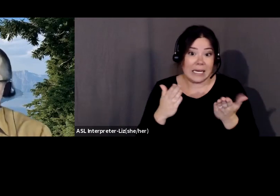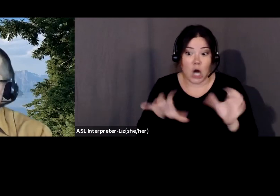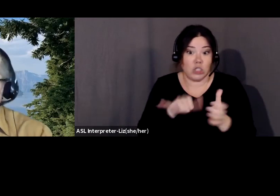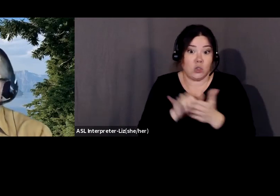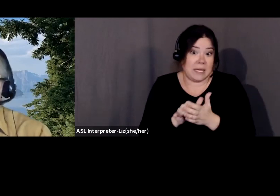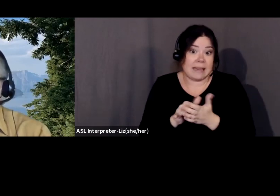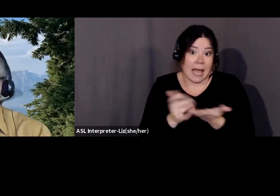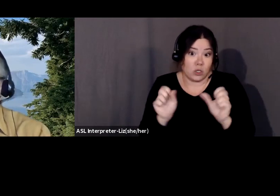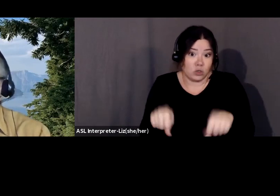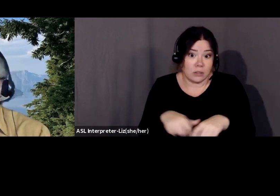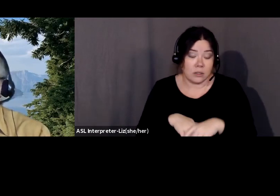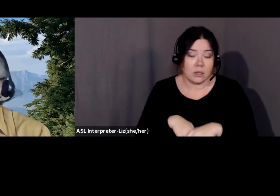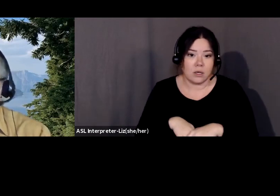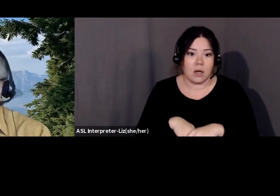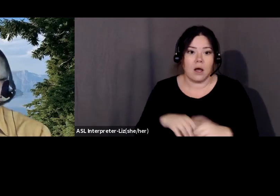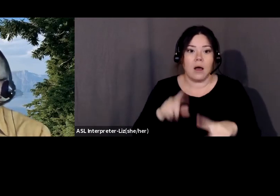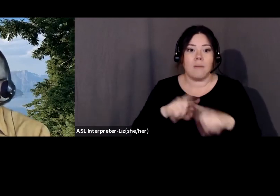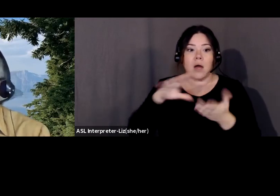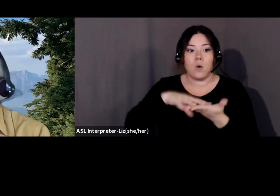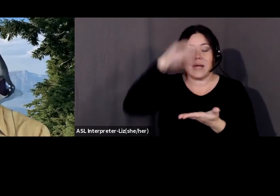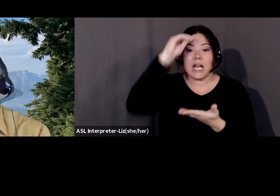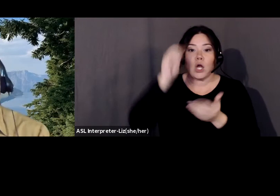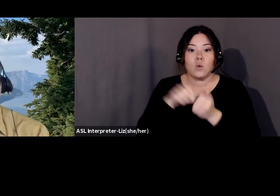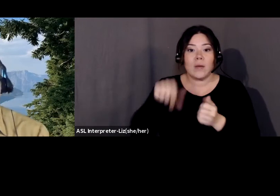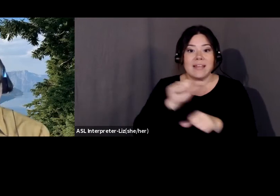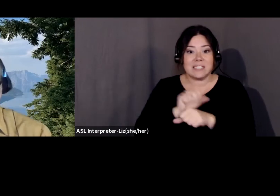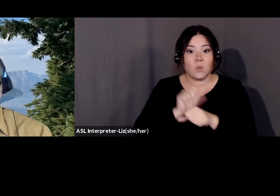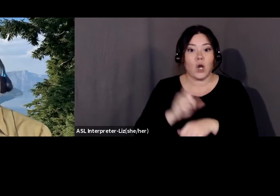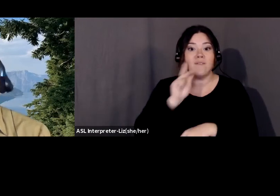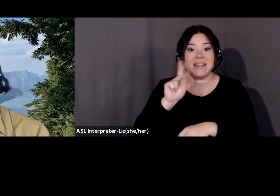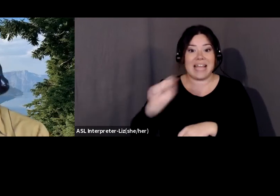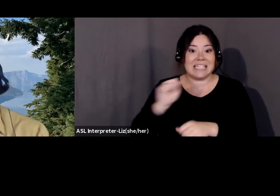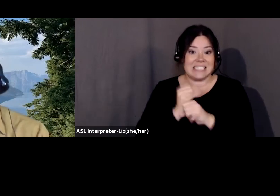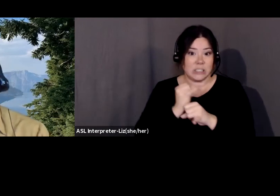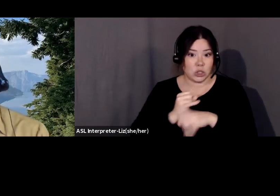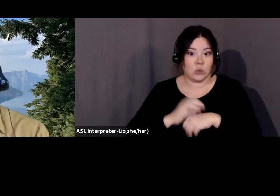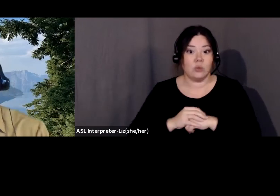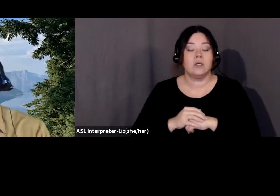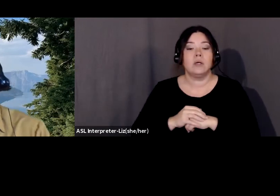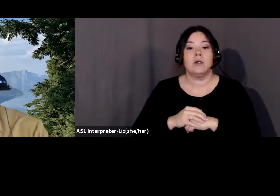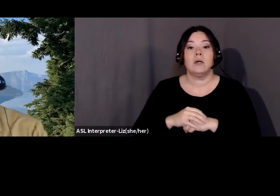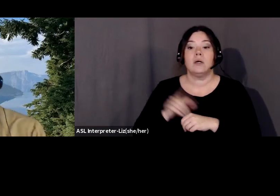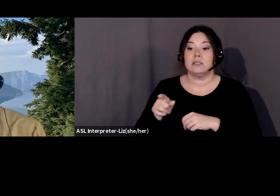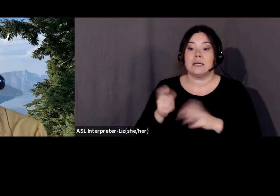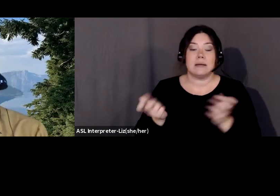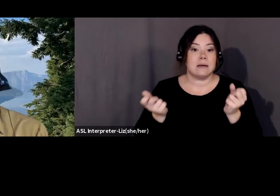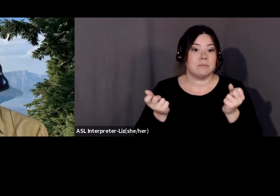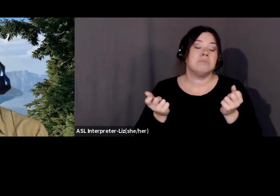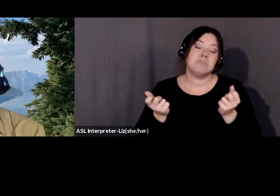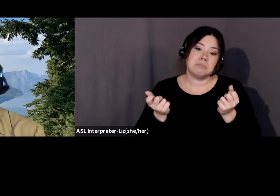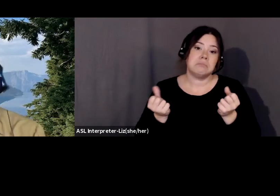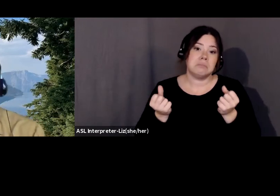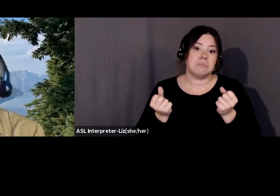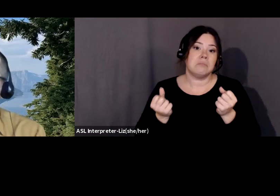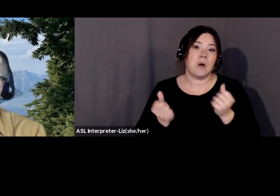we found through our work at the Kansas Institute for Positive, Healthy, Inclusive Communities is often, actually almost